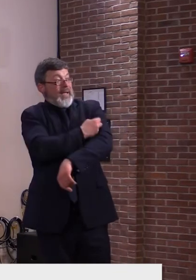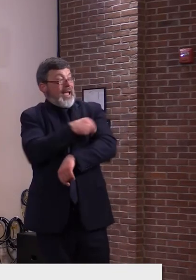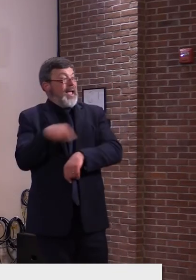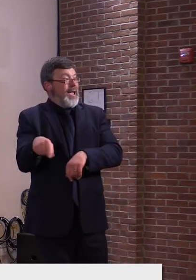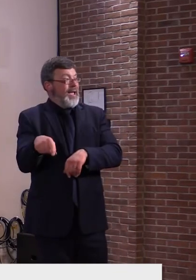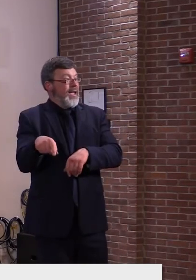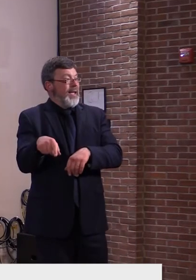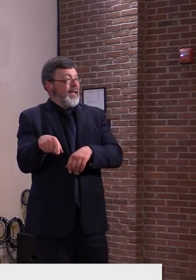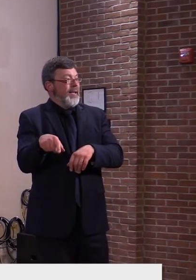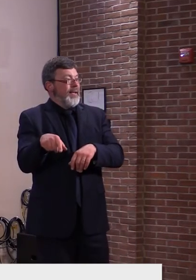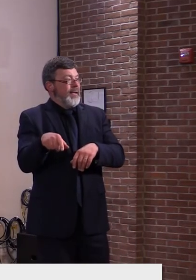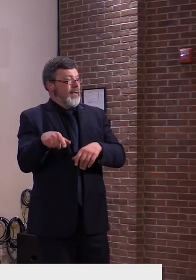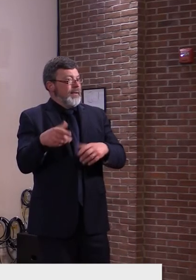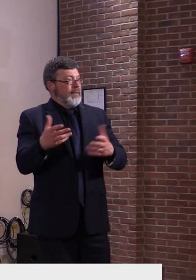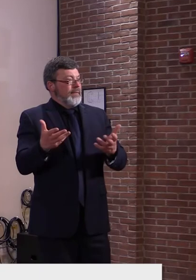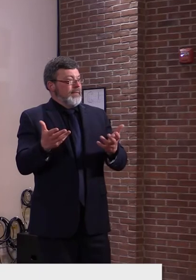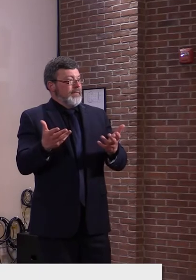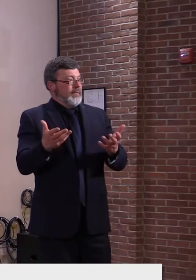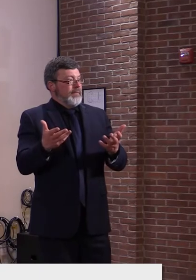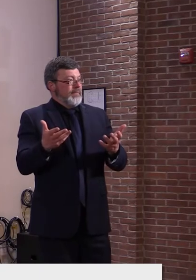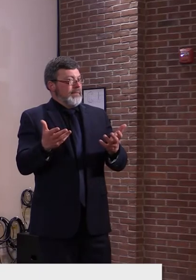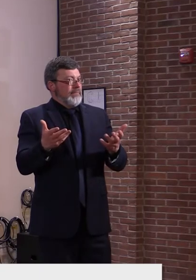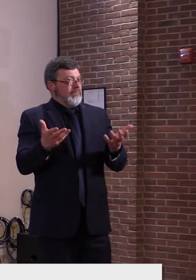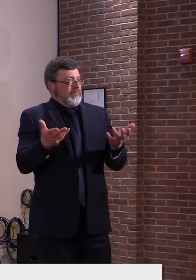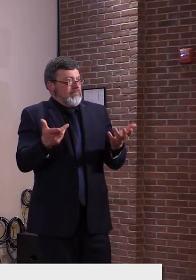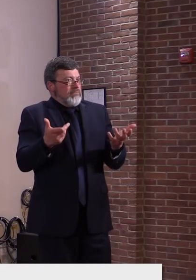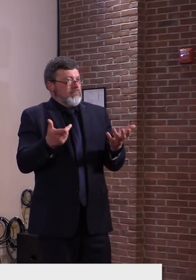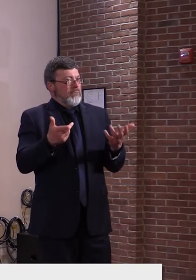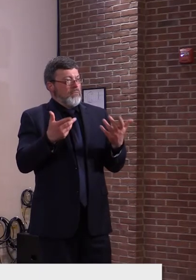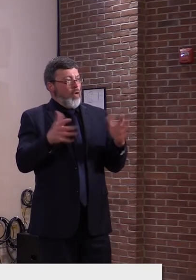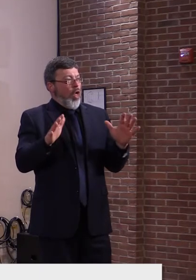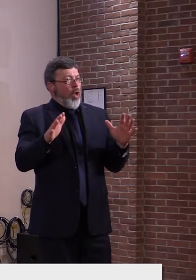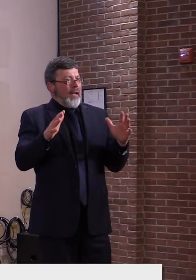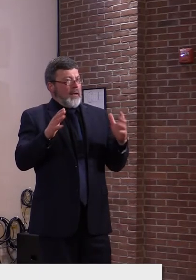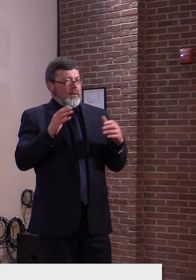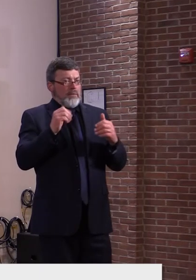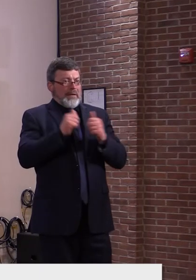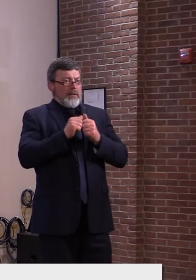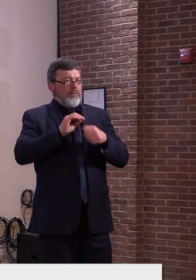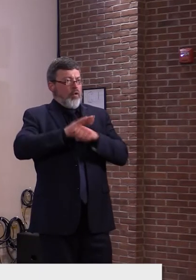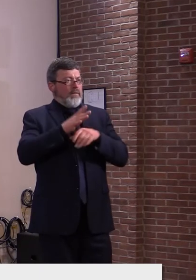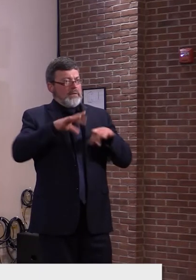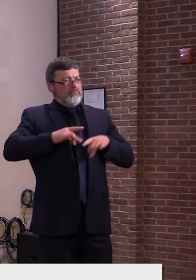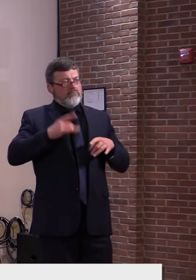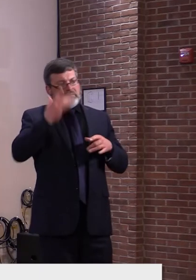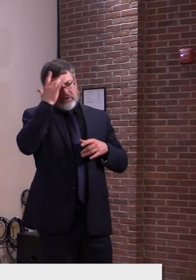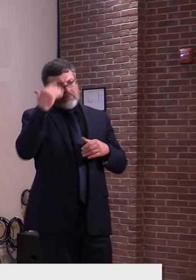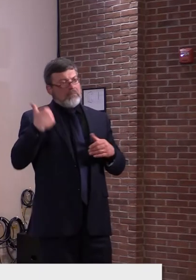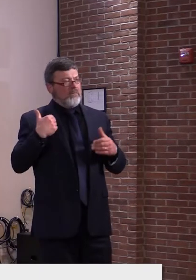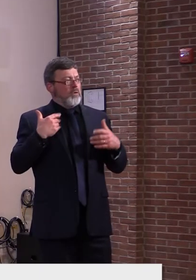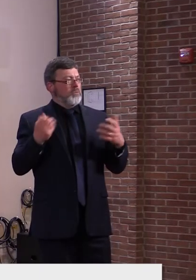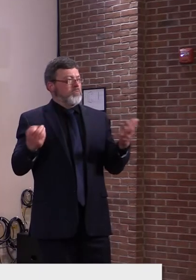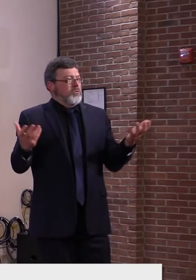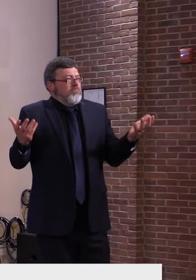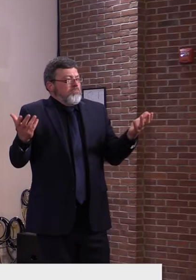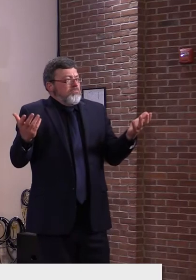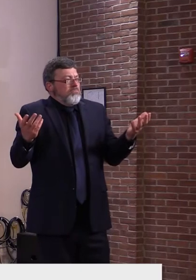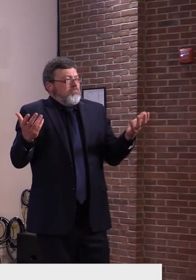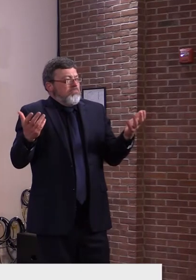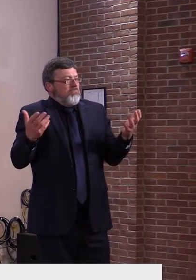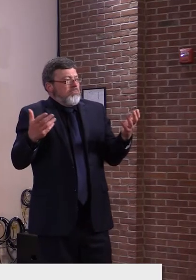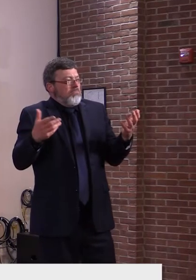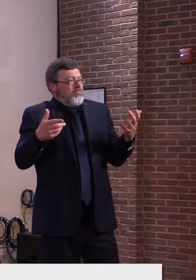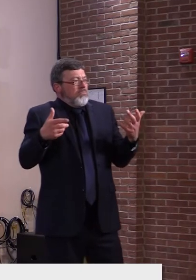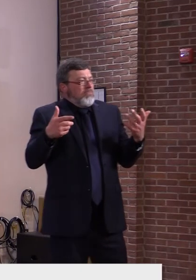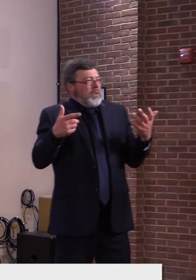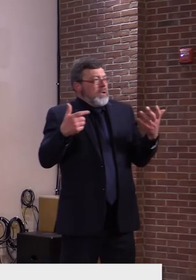infection because they've already gotten it. So that pool of people has really been used up, if you will, and that